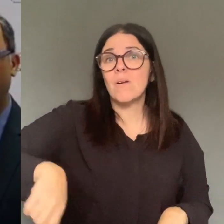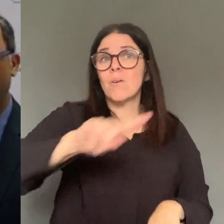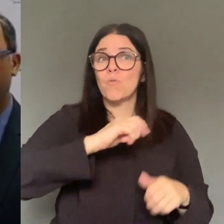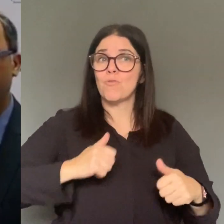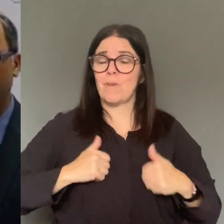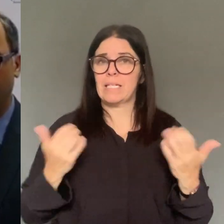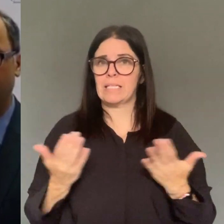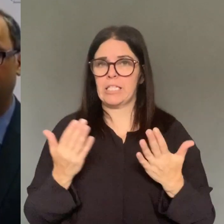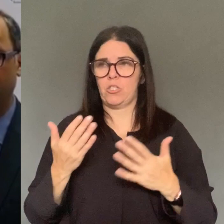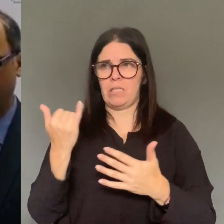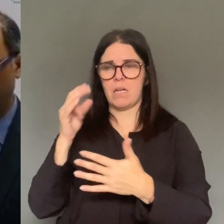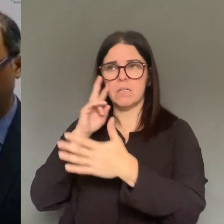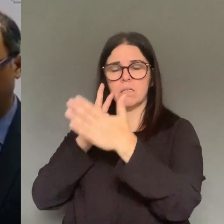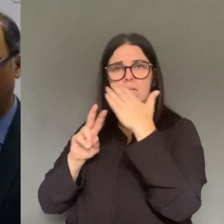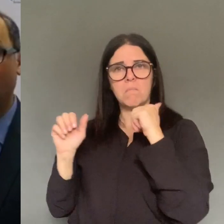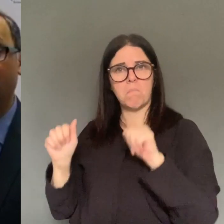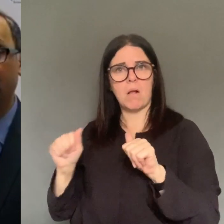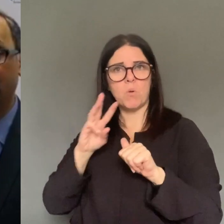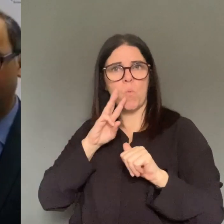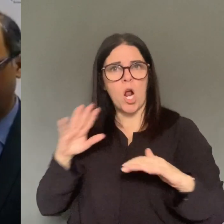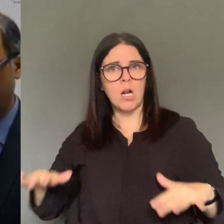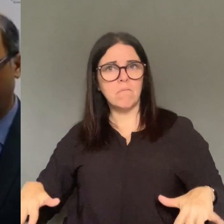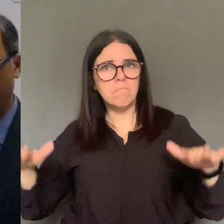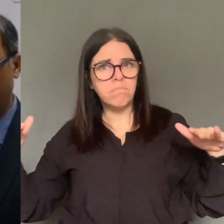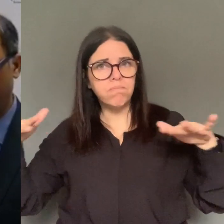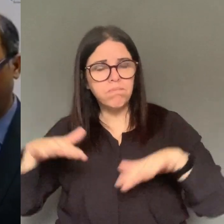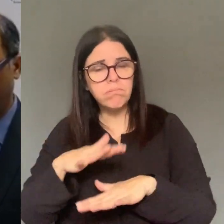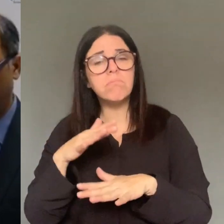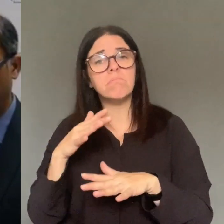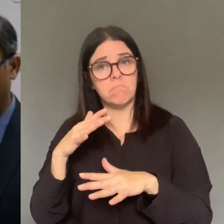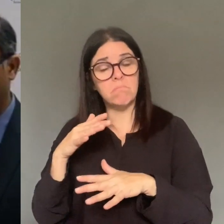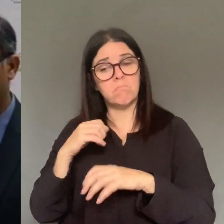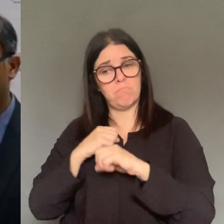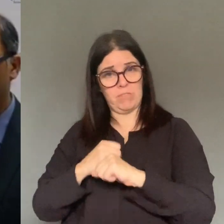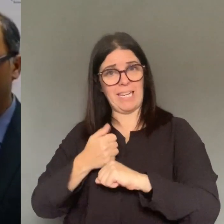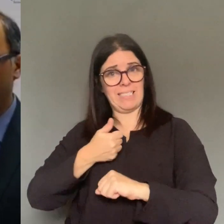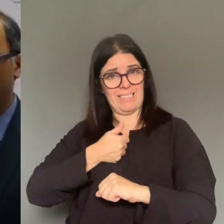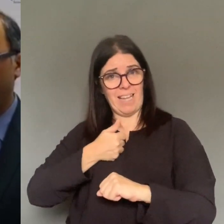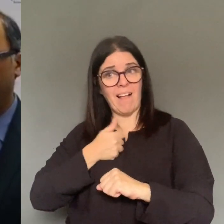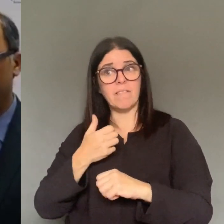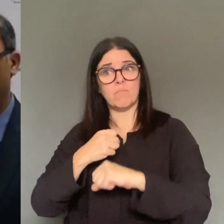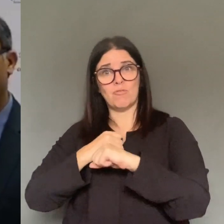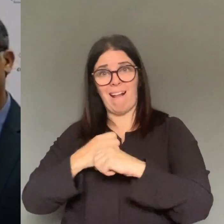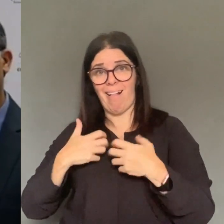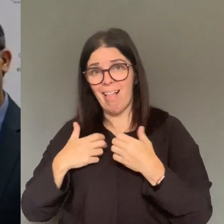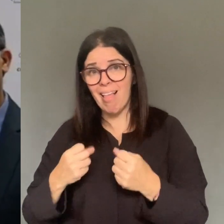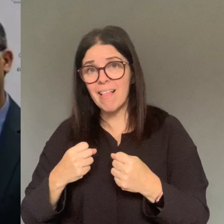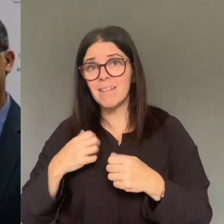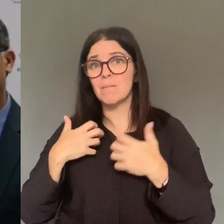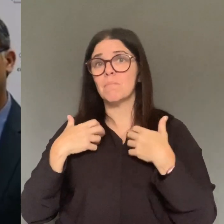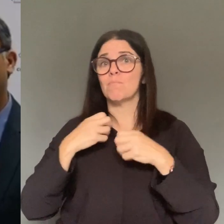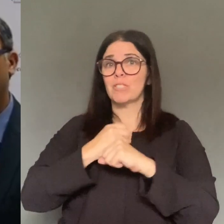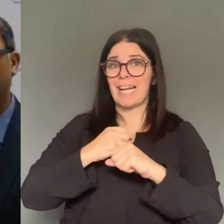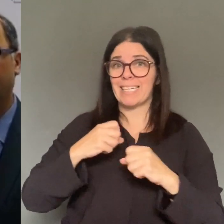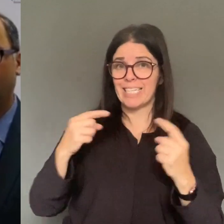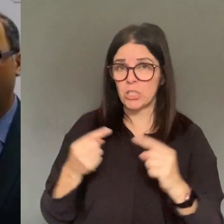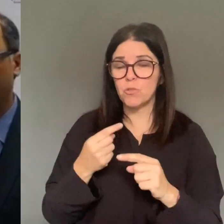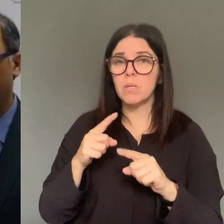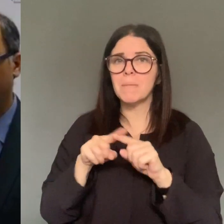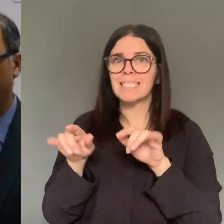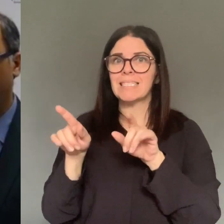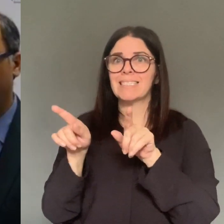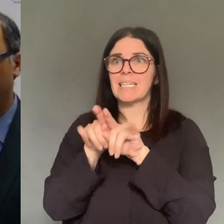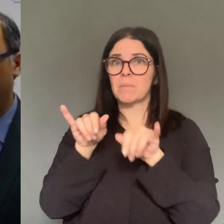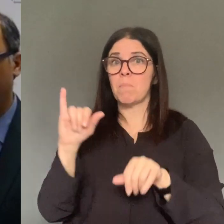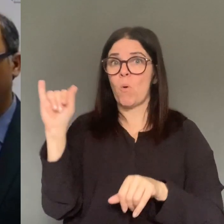responders, hospitals, and other services are already taxed and very strained. It is important that the residents plan